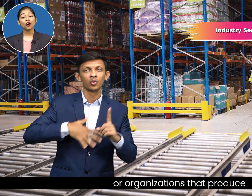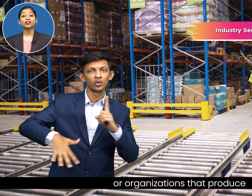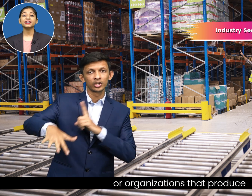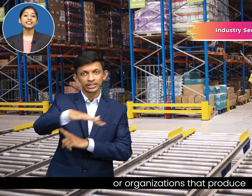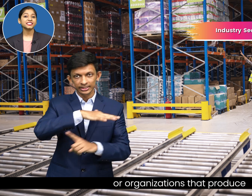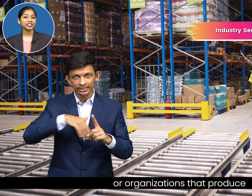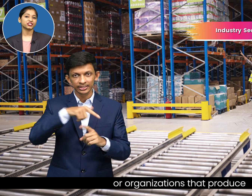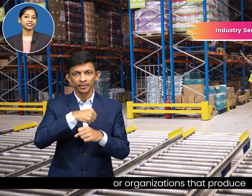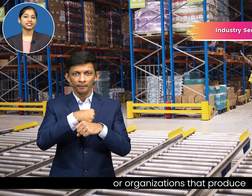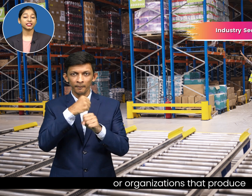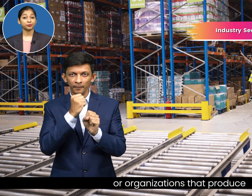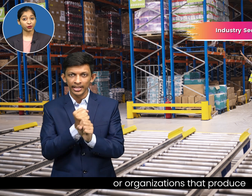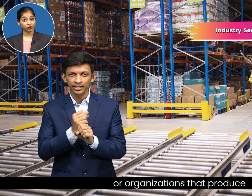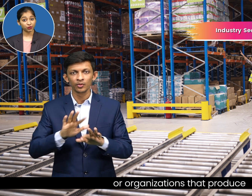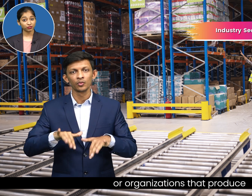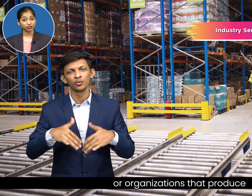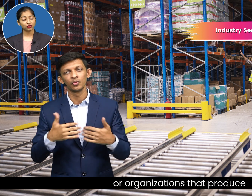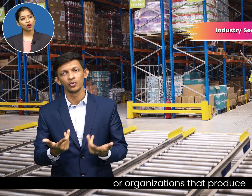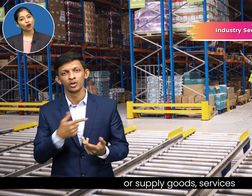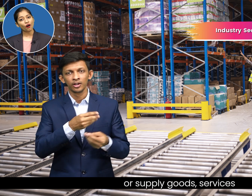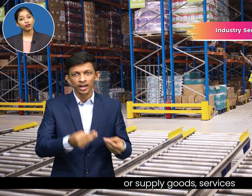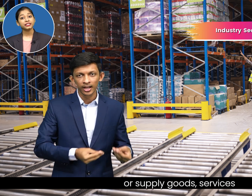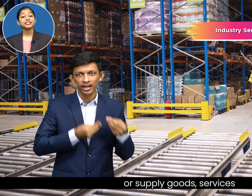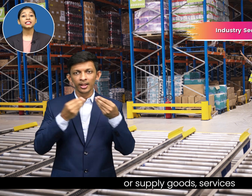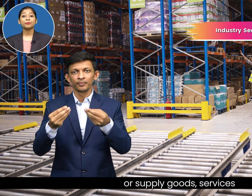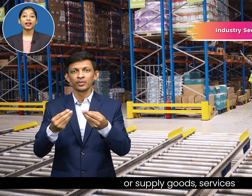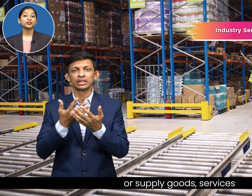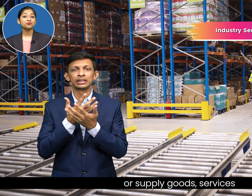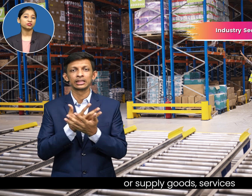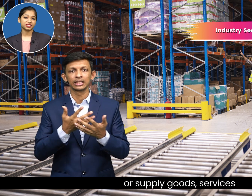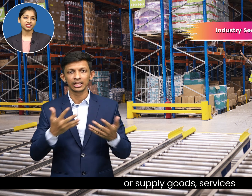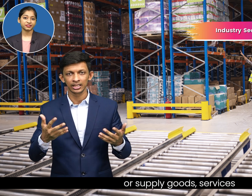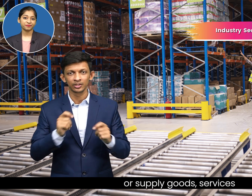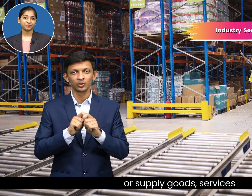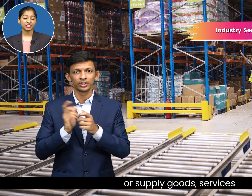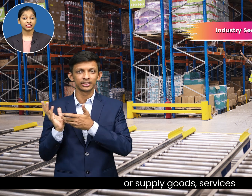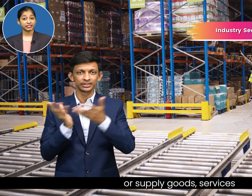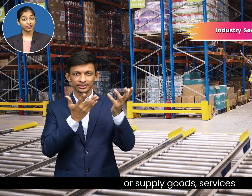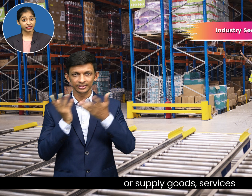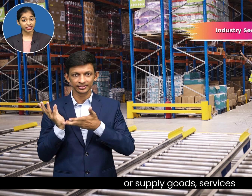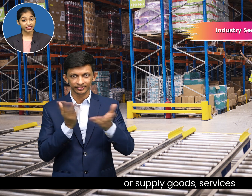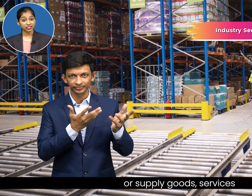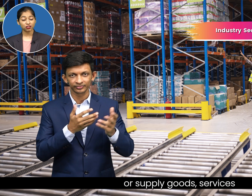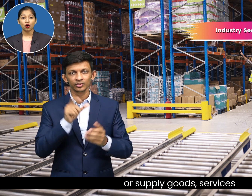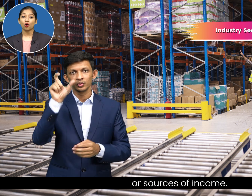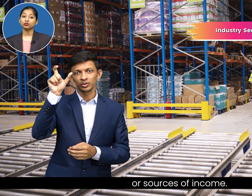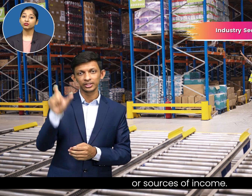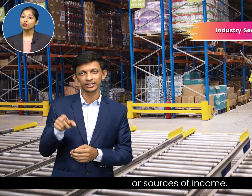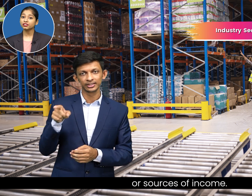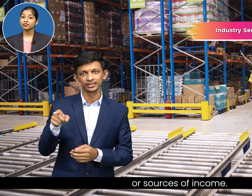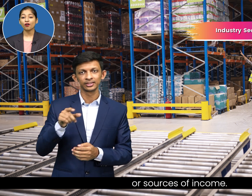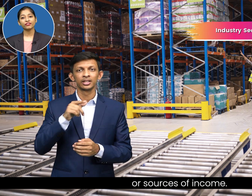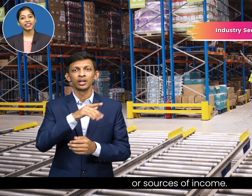or organizations that produce or supply goods, services,